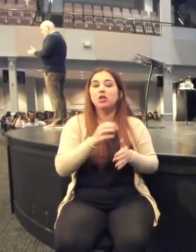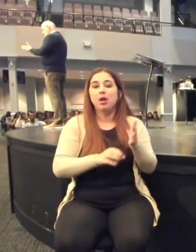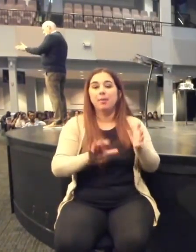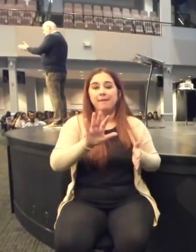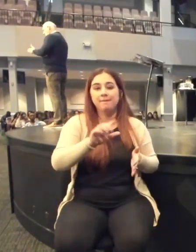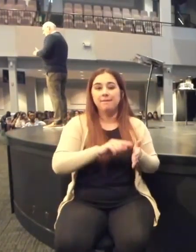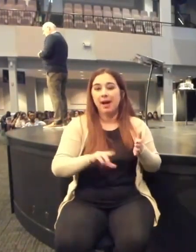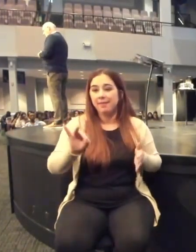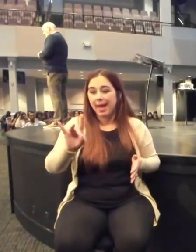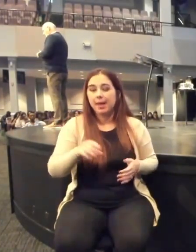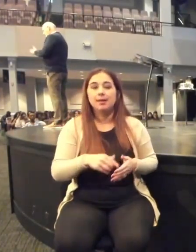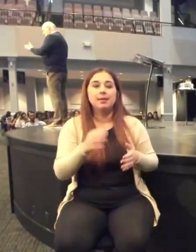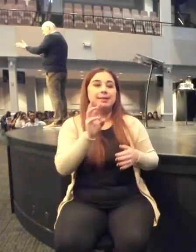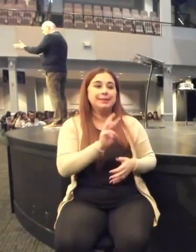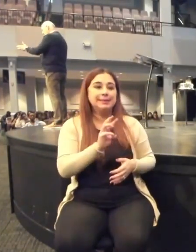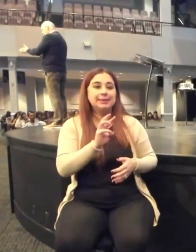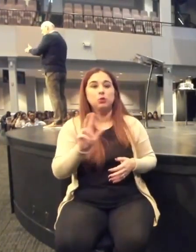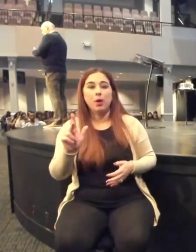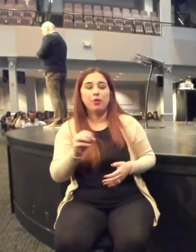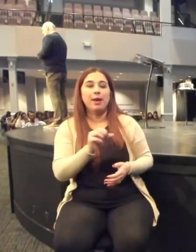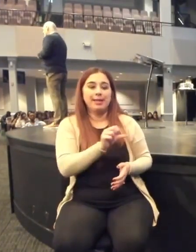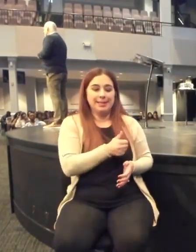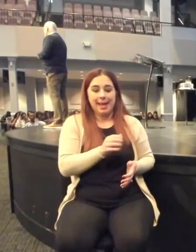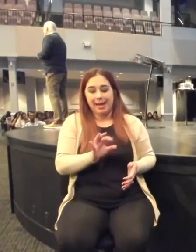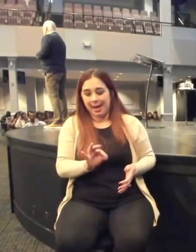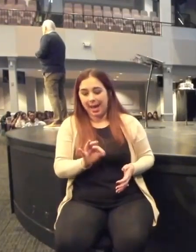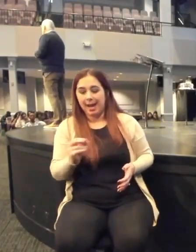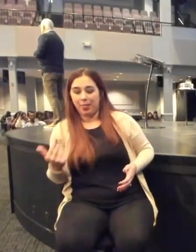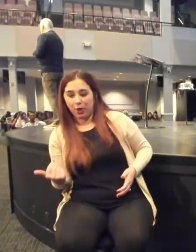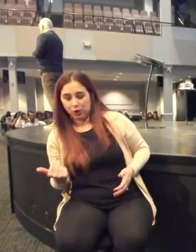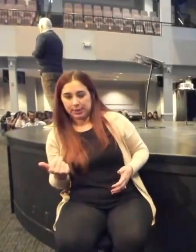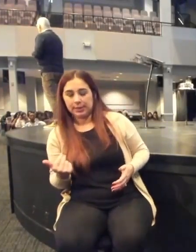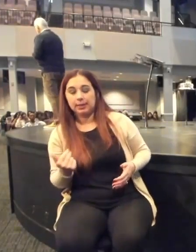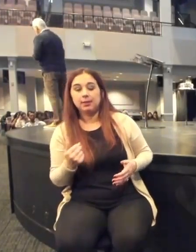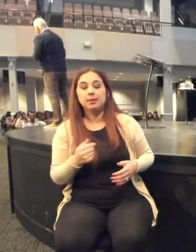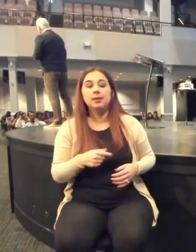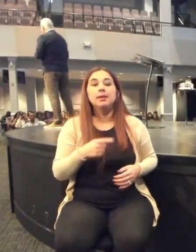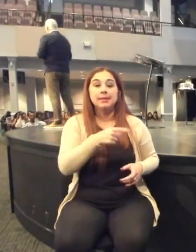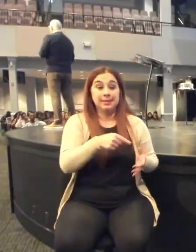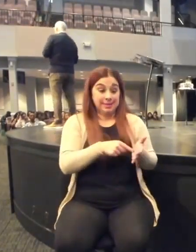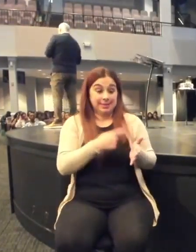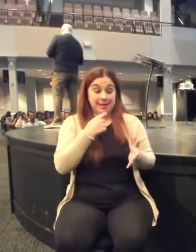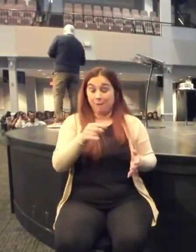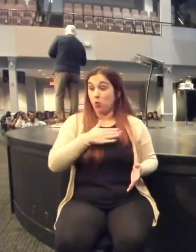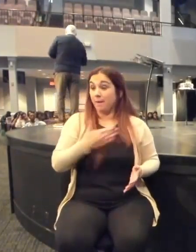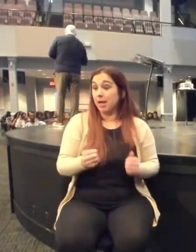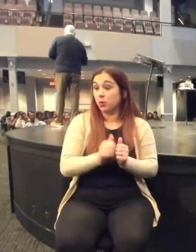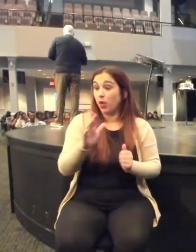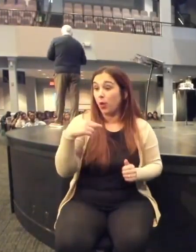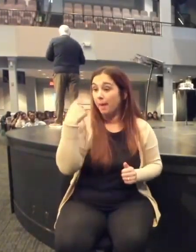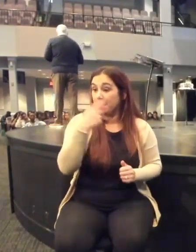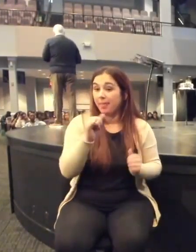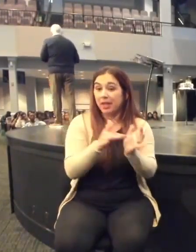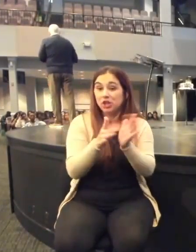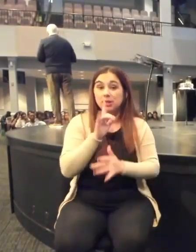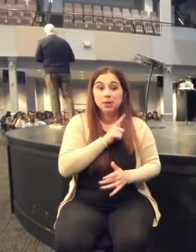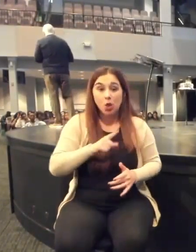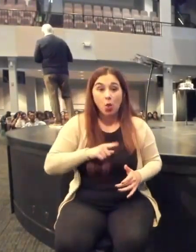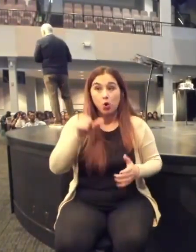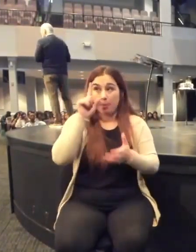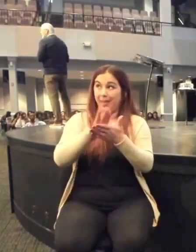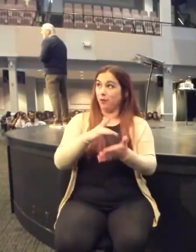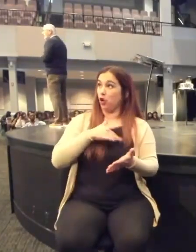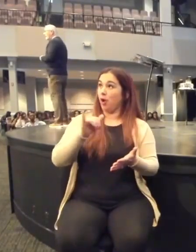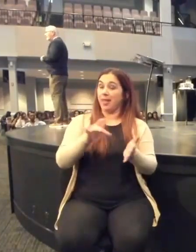5:8, Romans 6:23, and Romans 10:9, 10, and 13. If you'll confess with your mouth Jesus is Lord and believe in your heart that